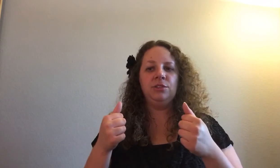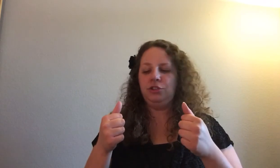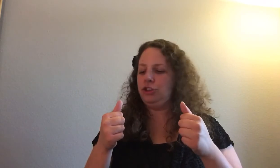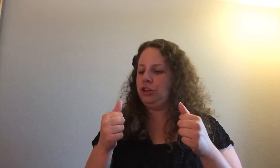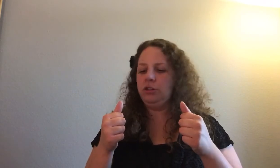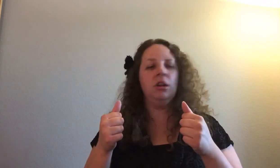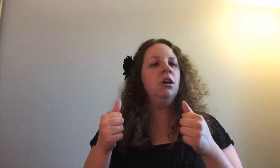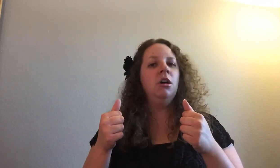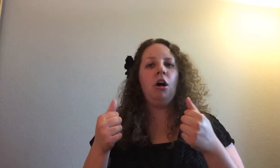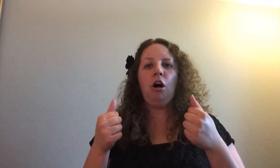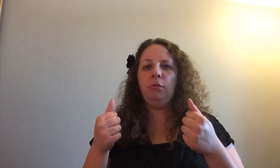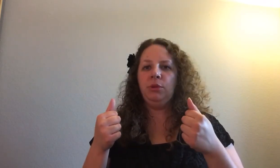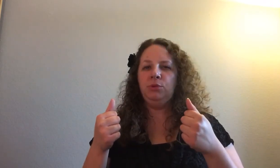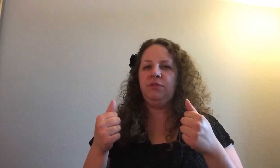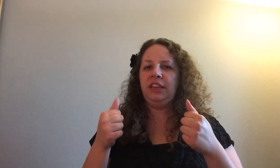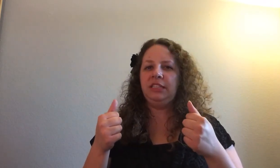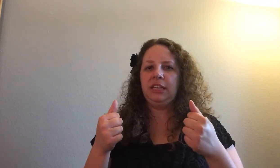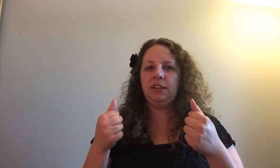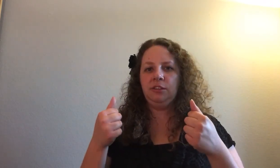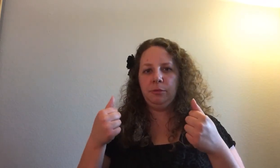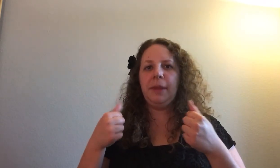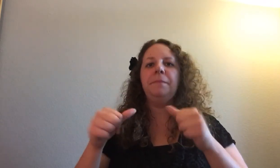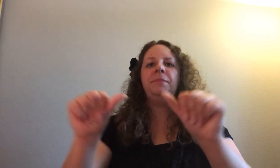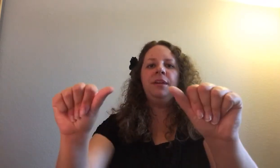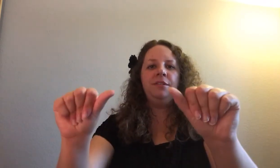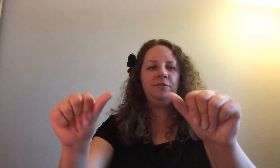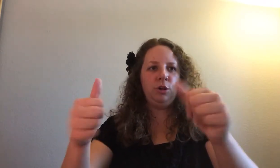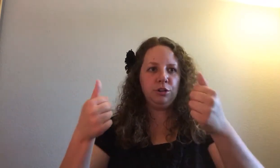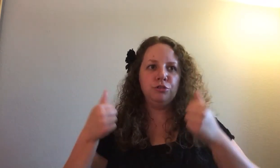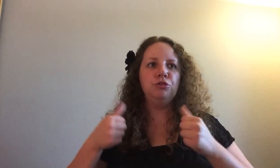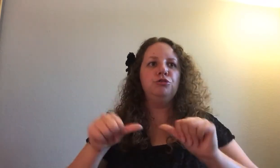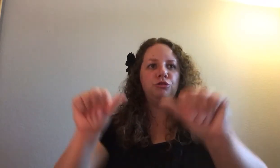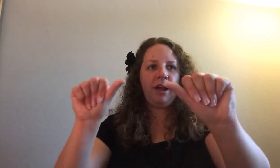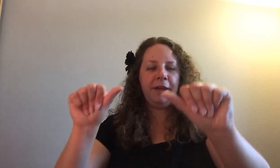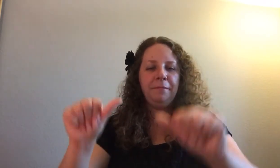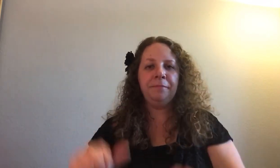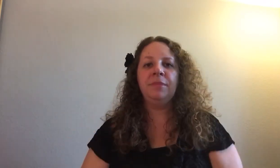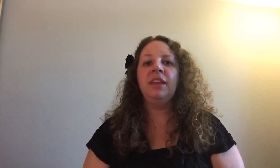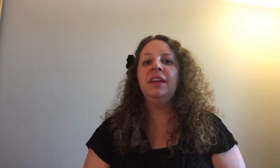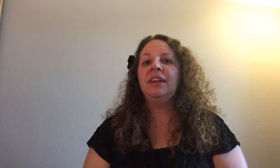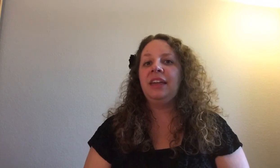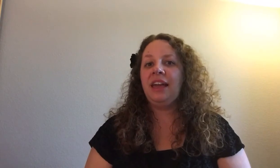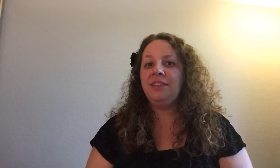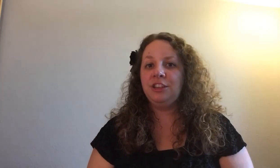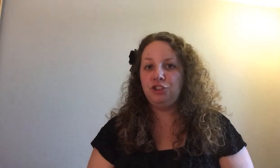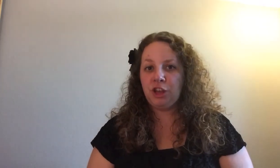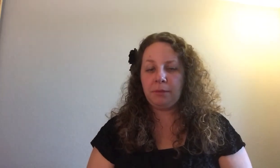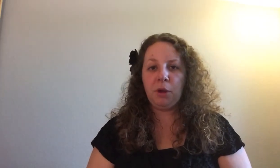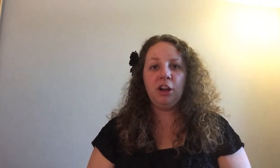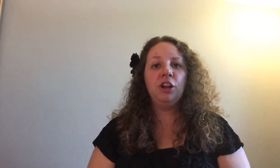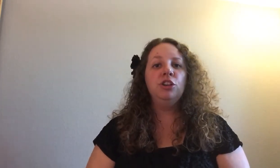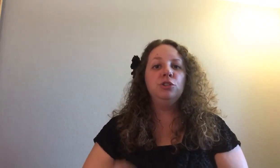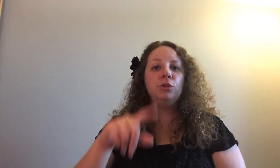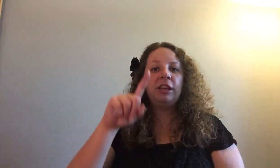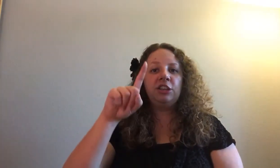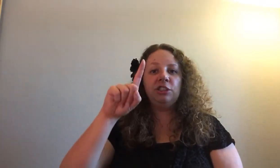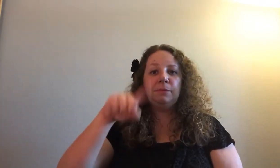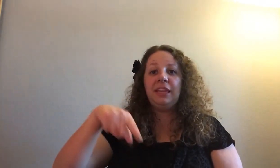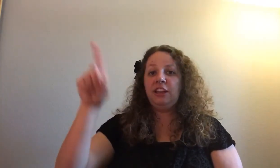they're turned almost facing in a little bit and then forward. To try. Okay, then check mark. So it can just be a